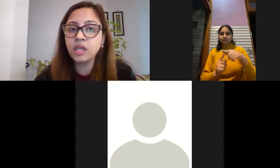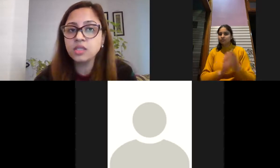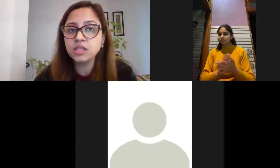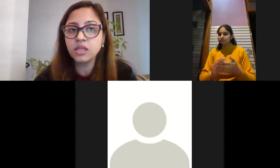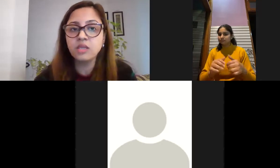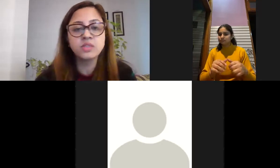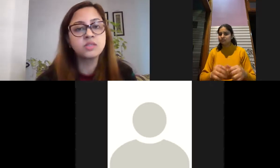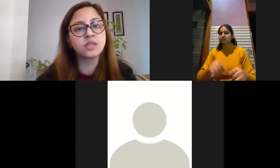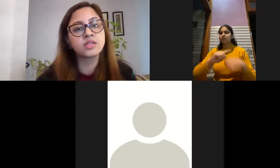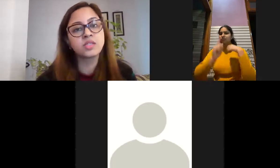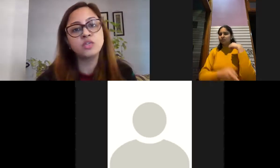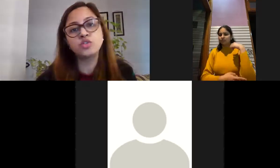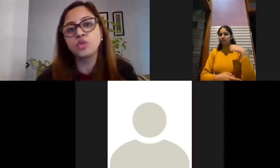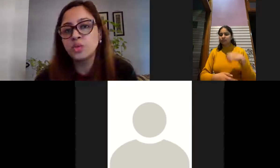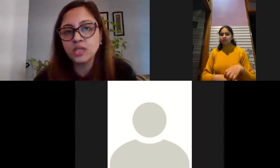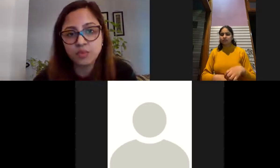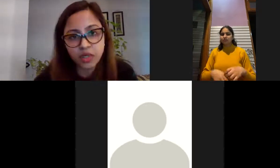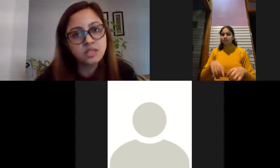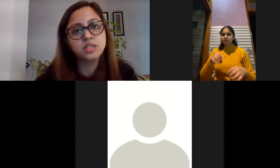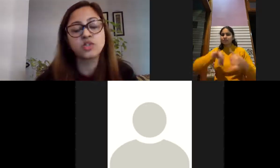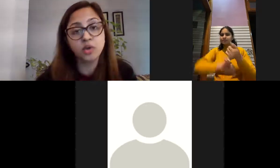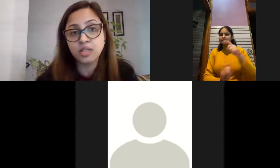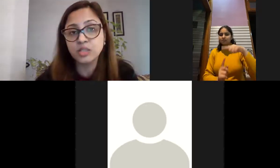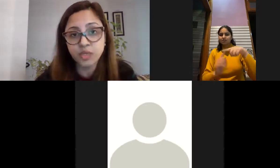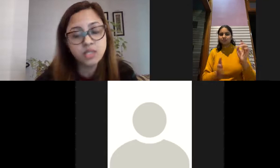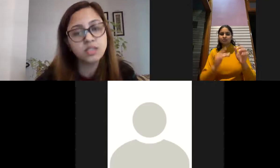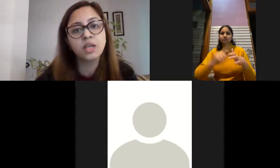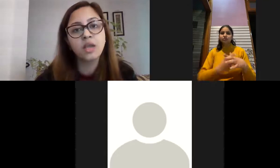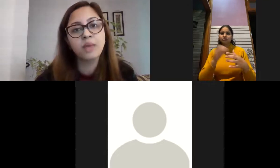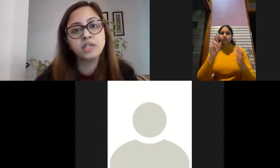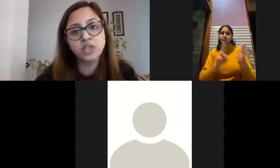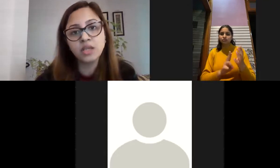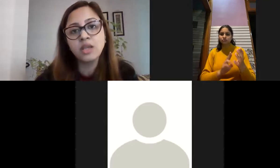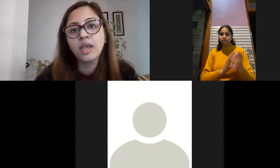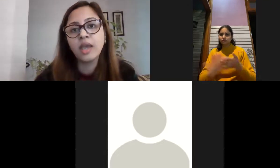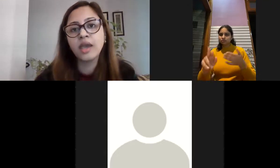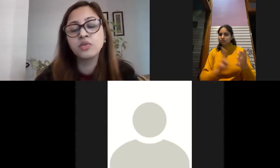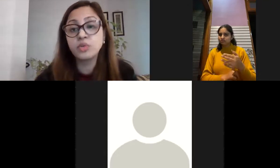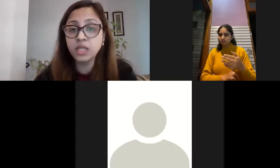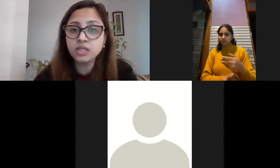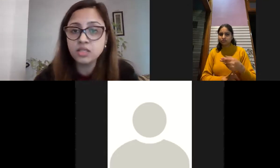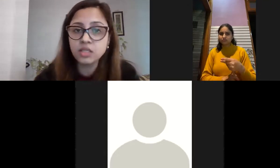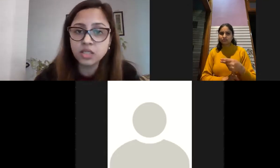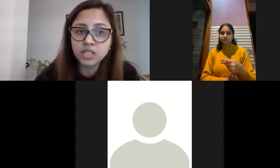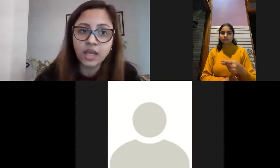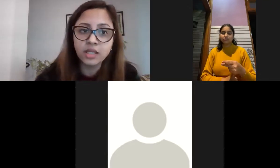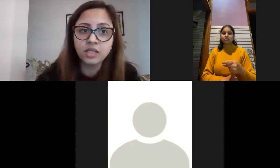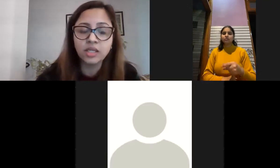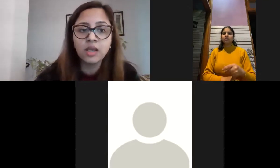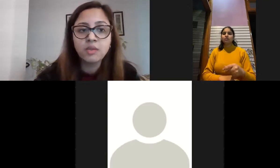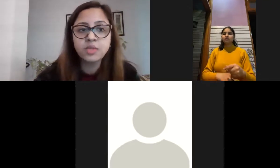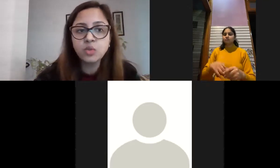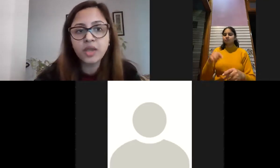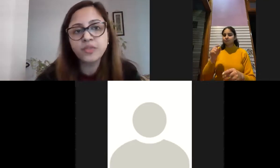At the end, even Saint John is praised by Jade and reconsidered